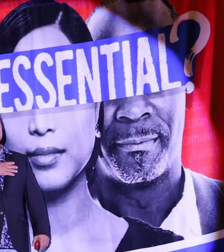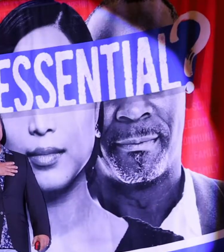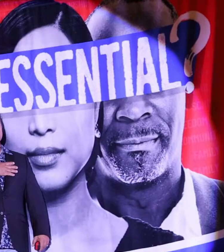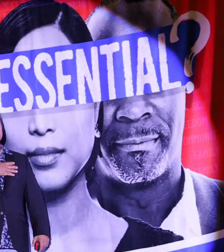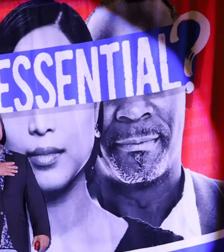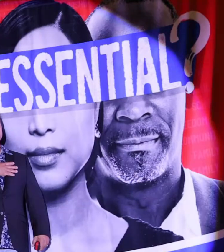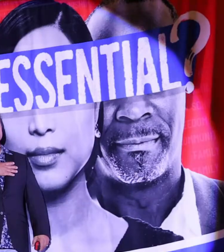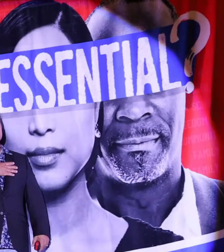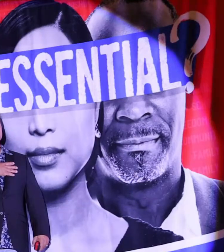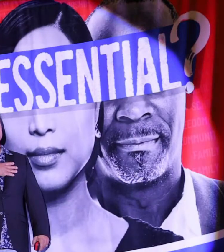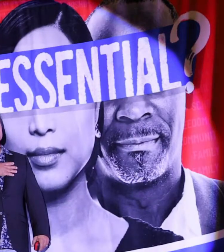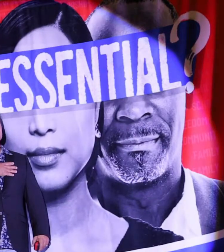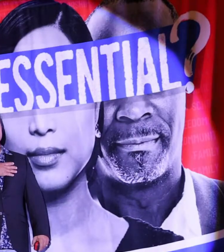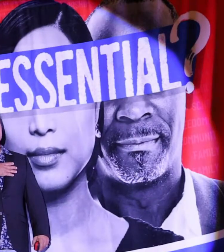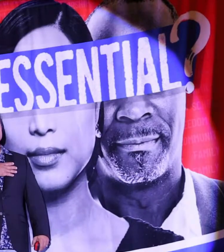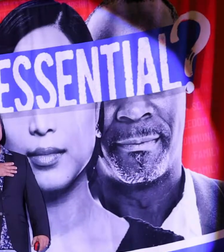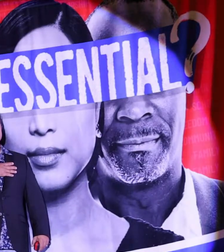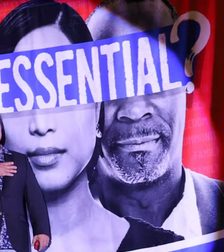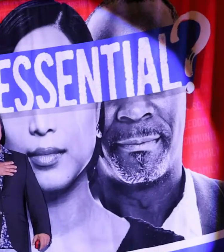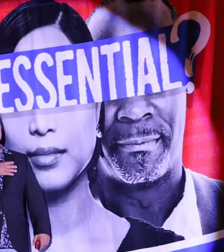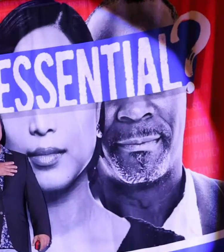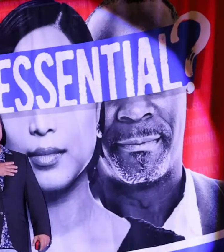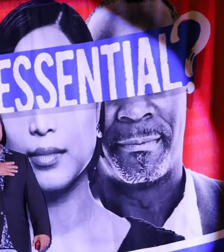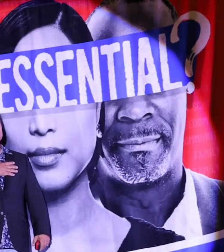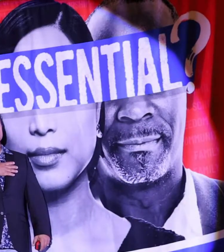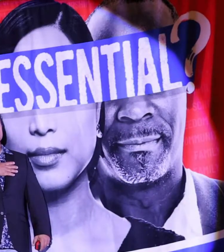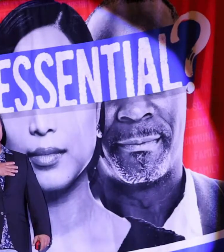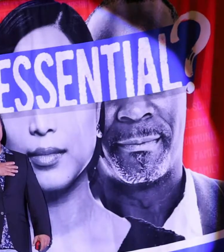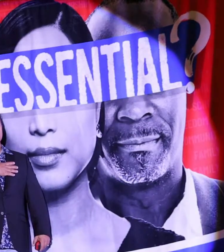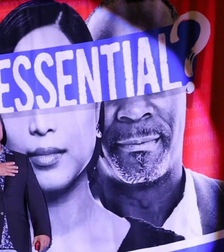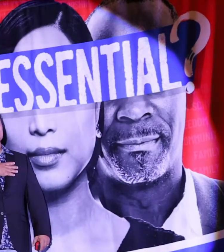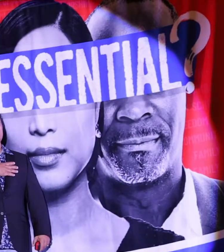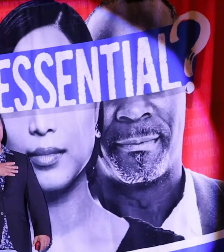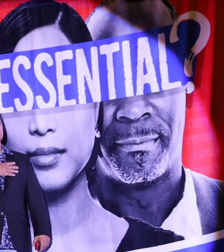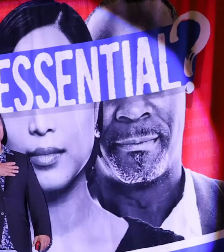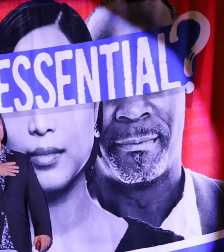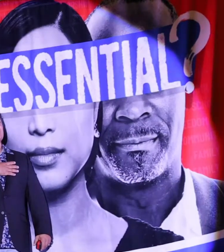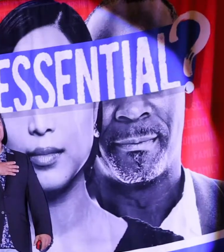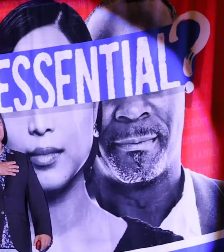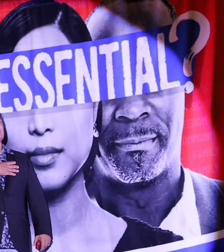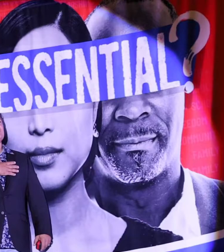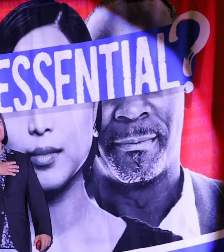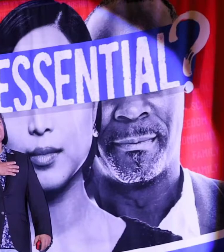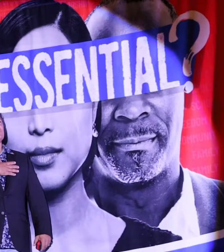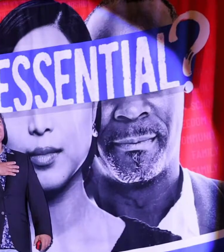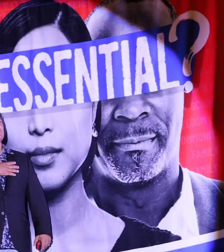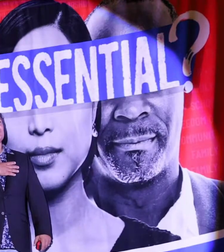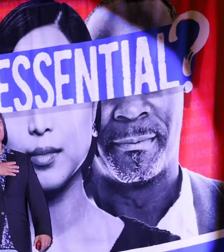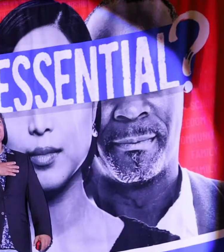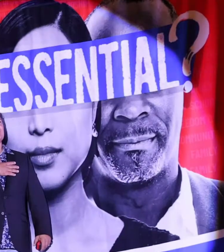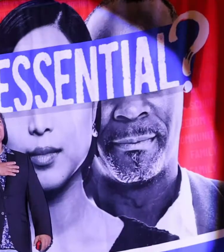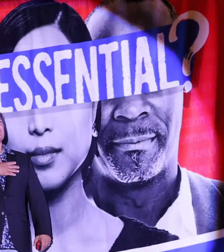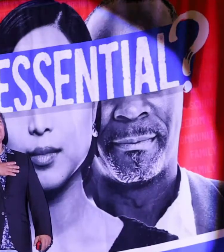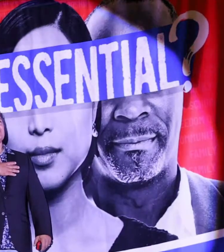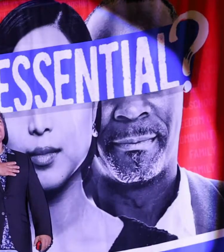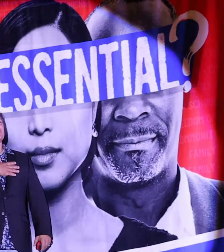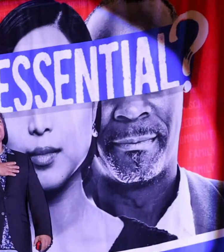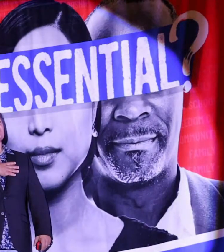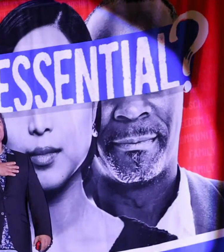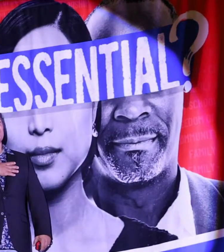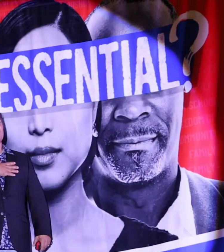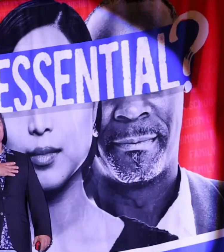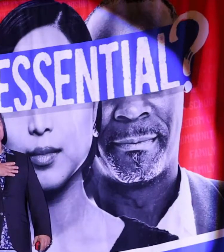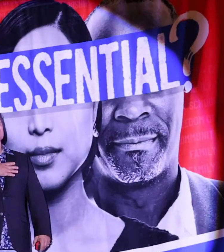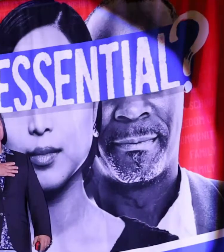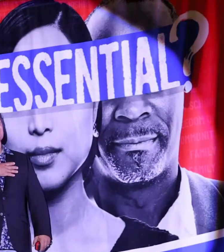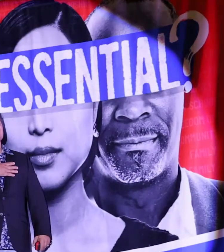to the Republic for which it stands, one nation, under God, indivisible, with liberty and